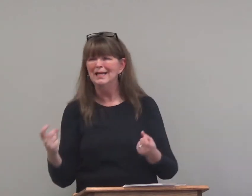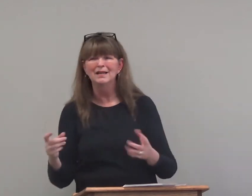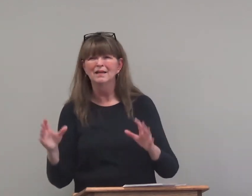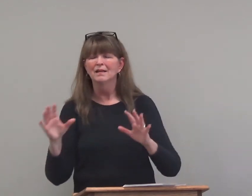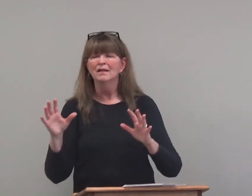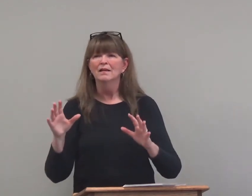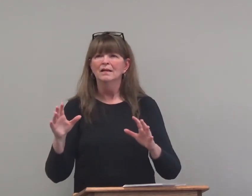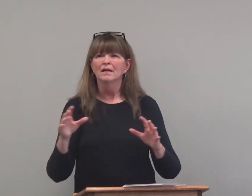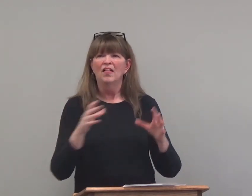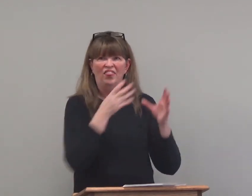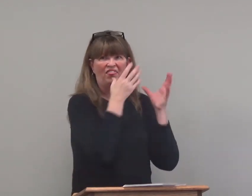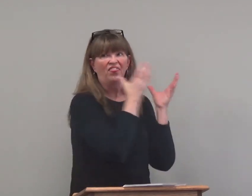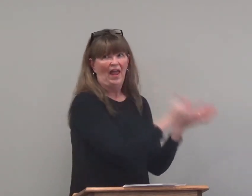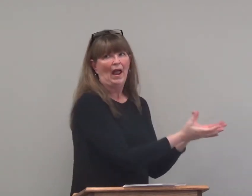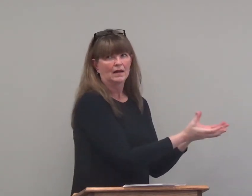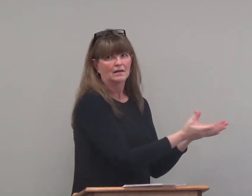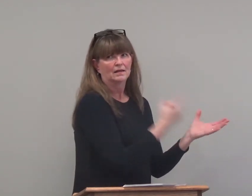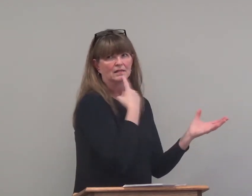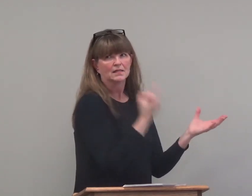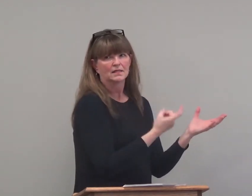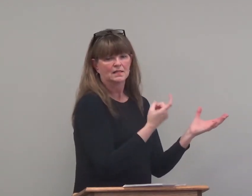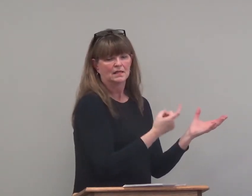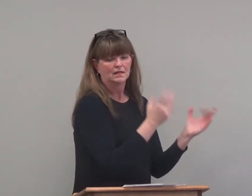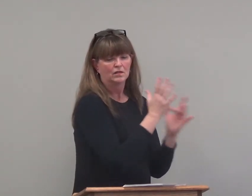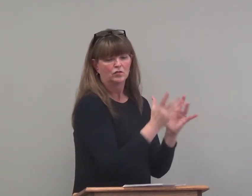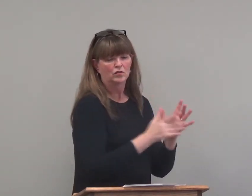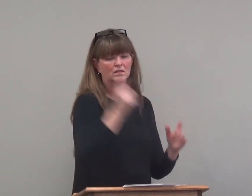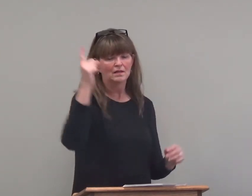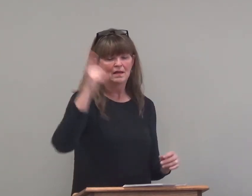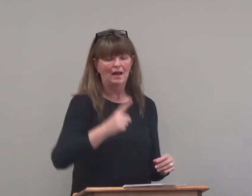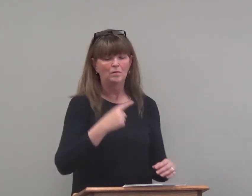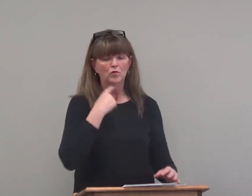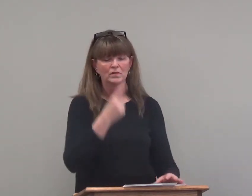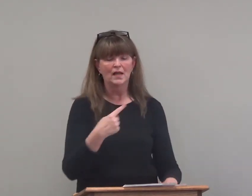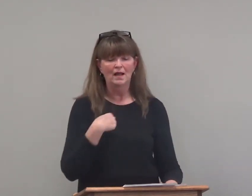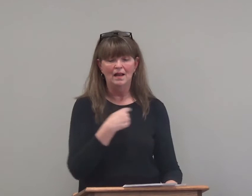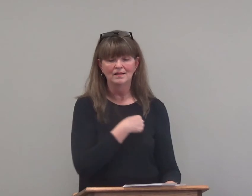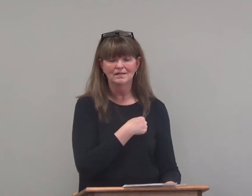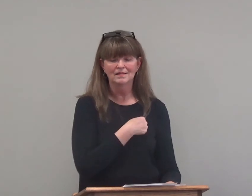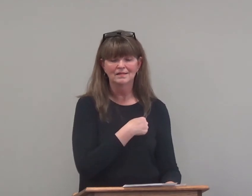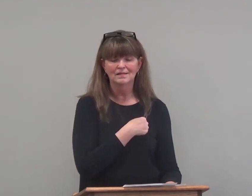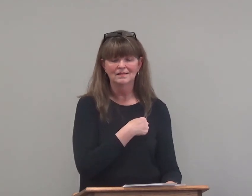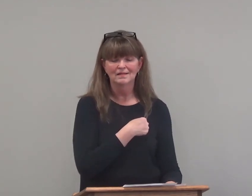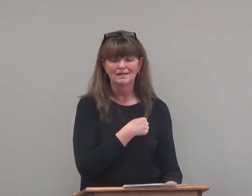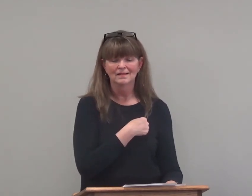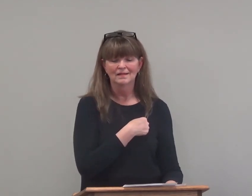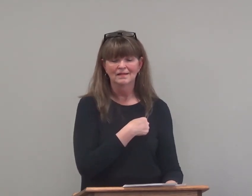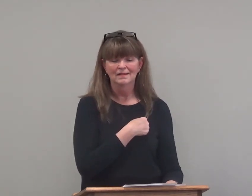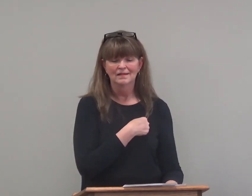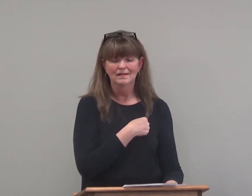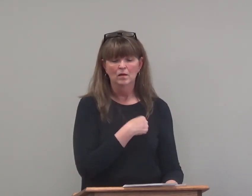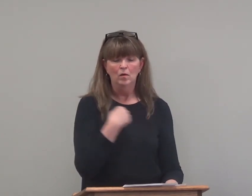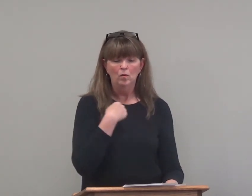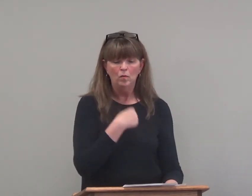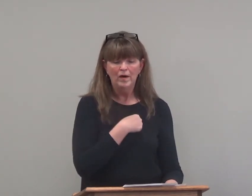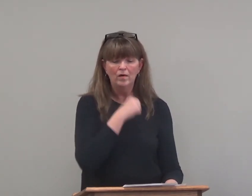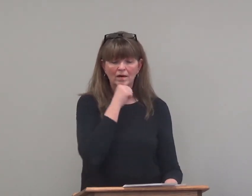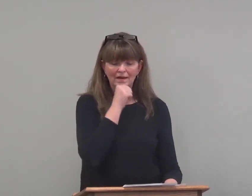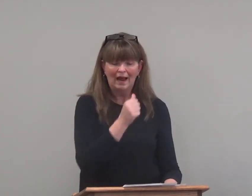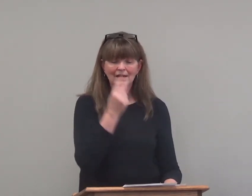LGBTQ people are not sin. Women pastors are not sins. All of that greed and judgment and